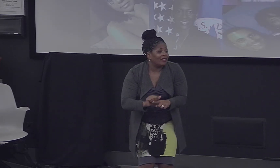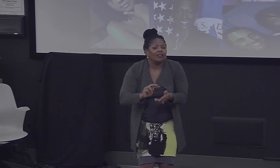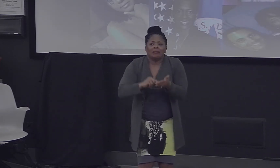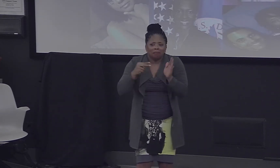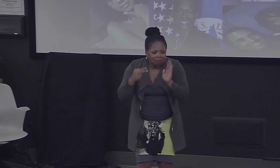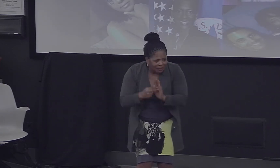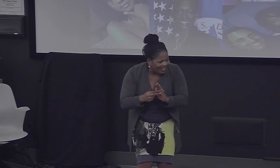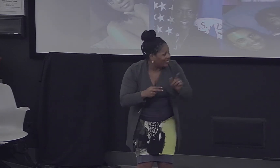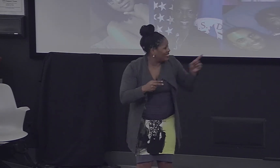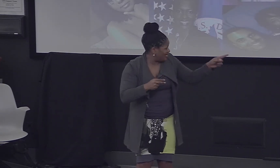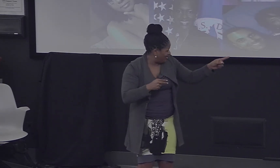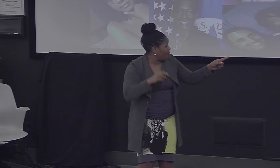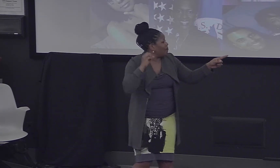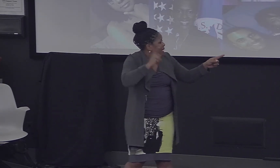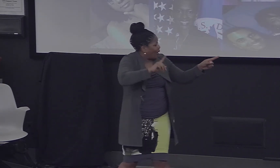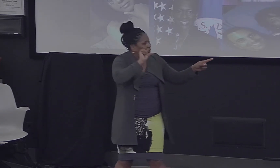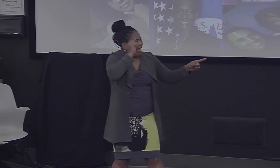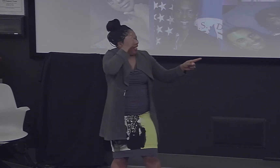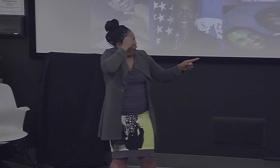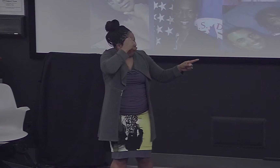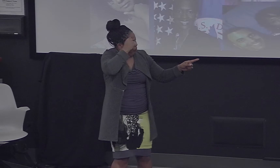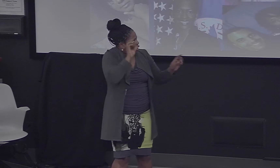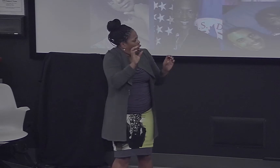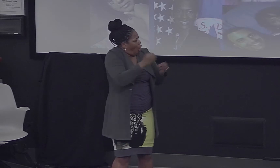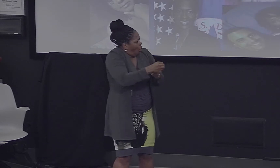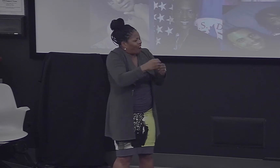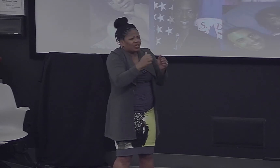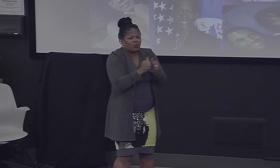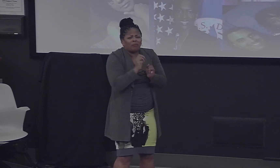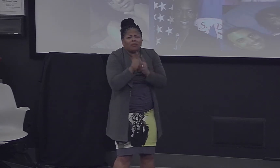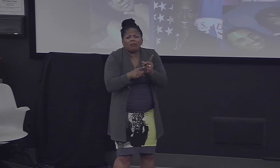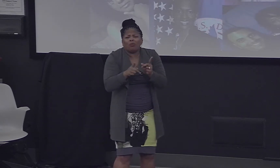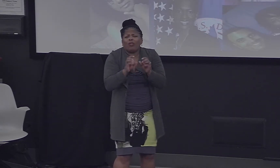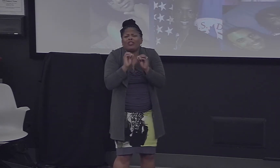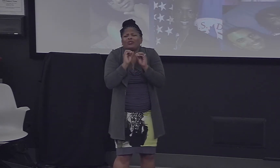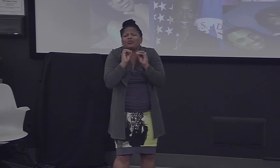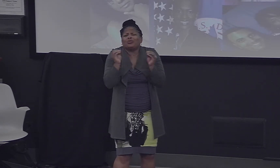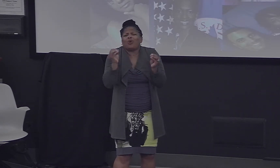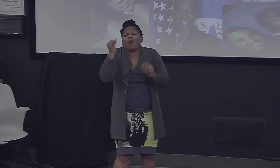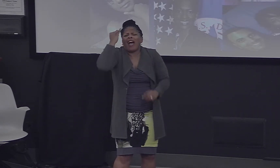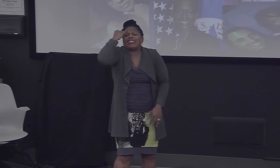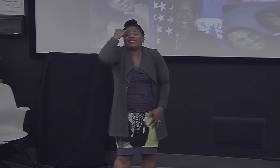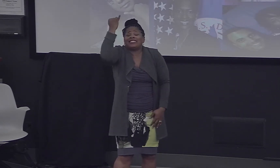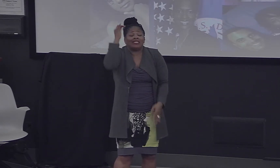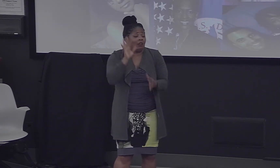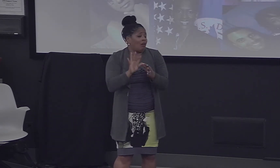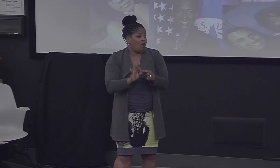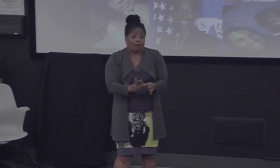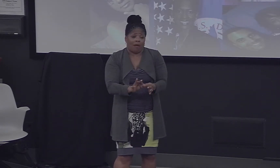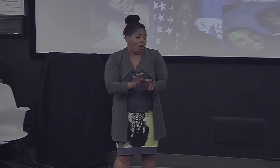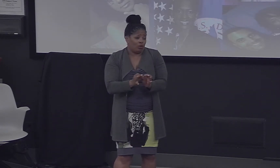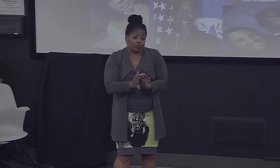into, that they actually receive training in what scheduling is and how and why. Right now, we